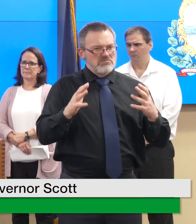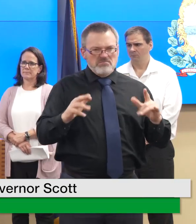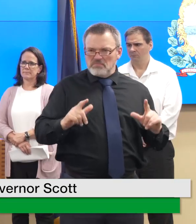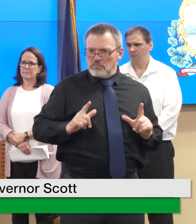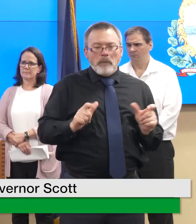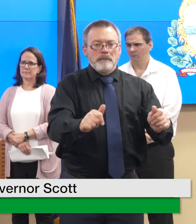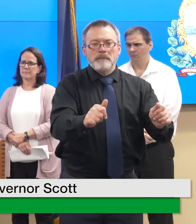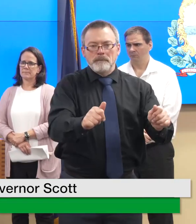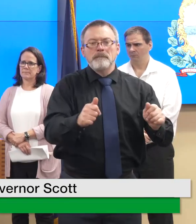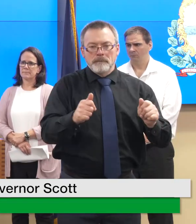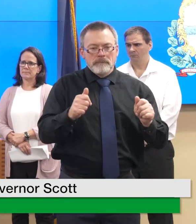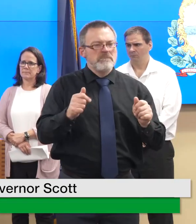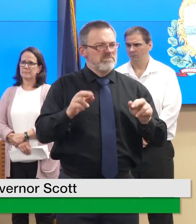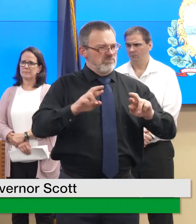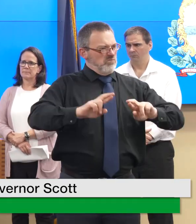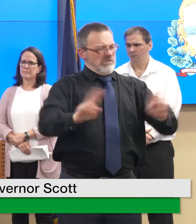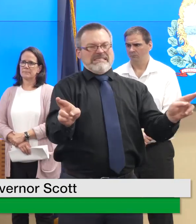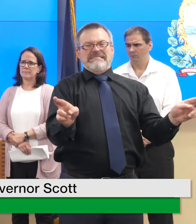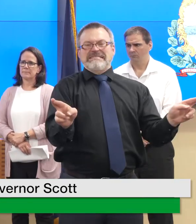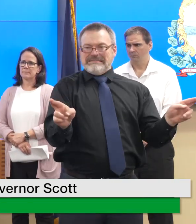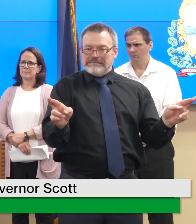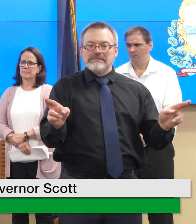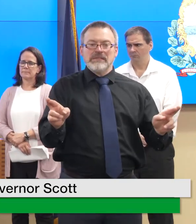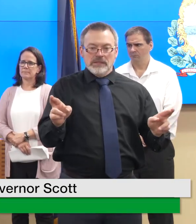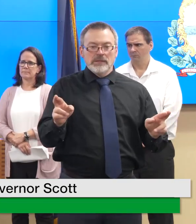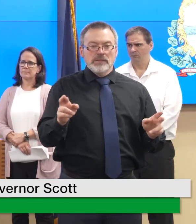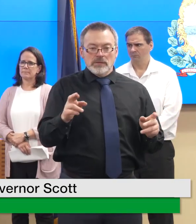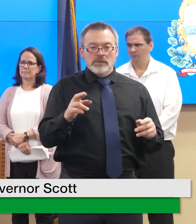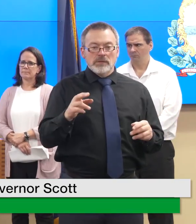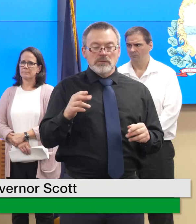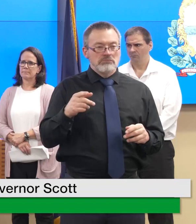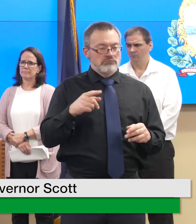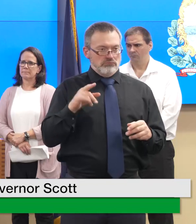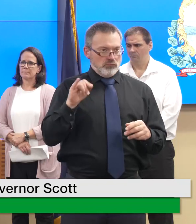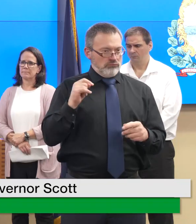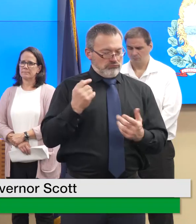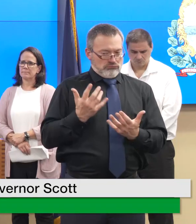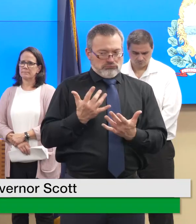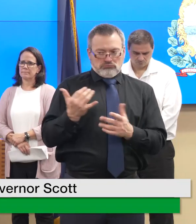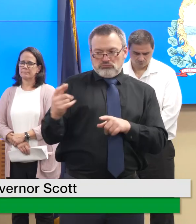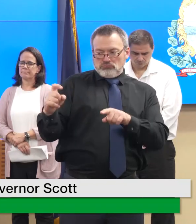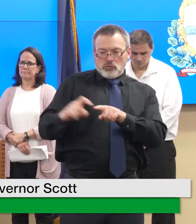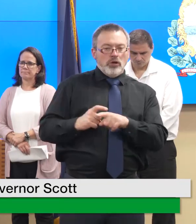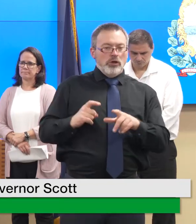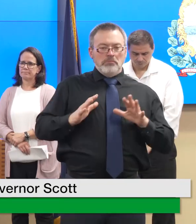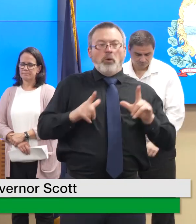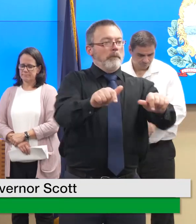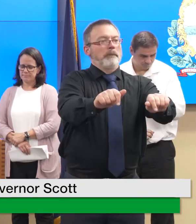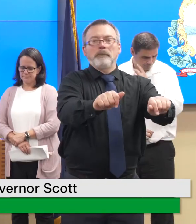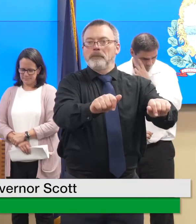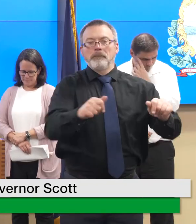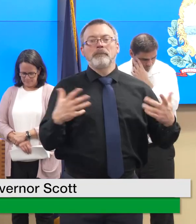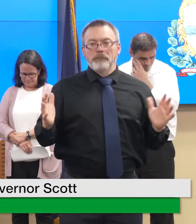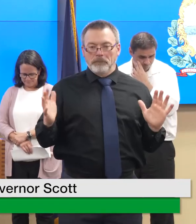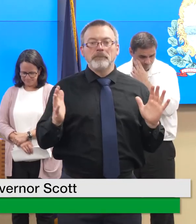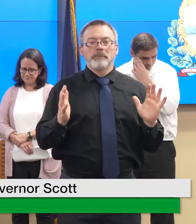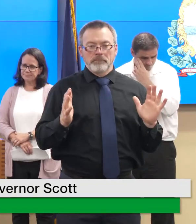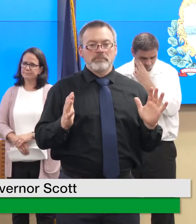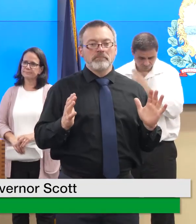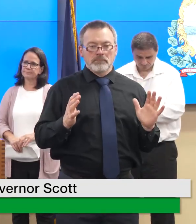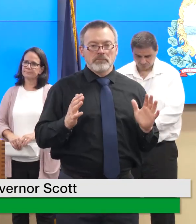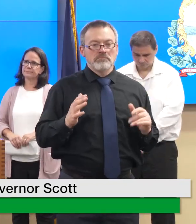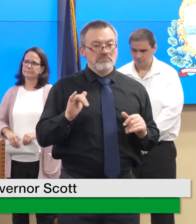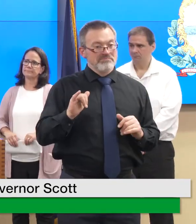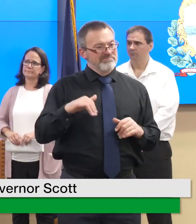and fueled. And it's really just a matter of getting the call and saying, this is where you need to go. It is not any different than our state police